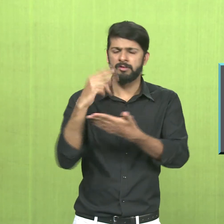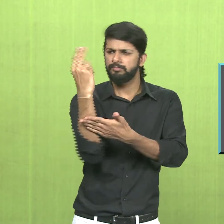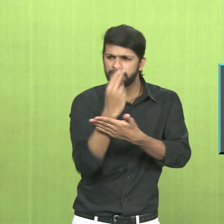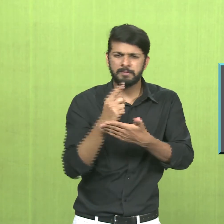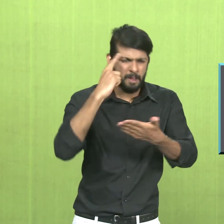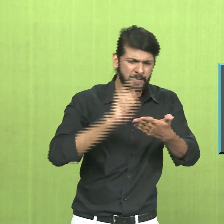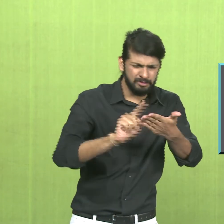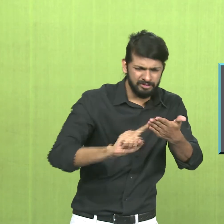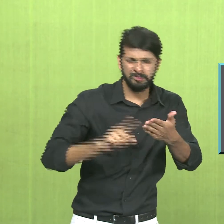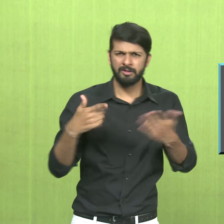Paritosh Sen